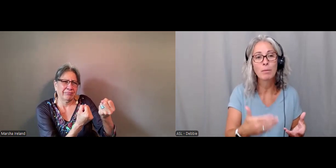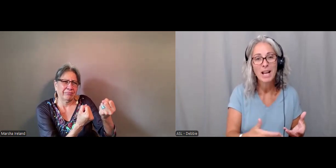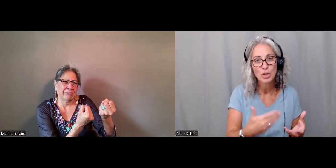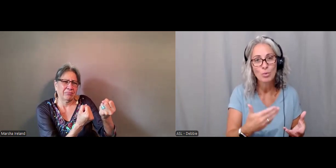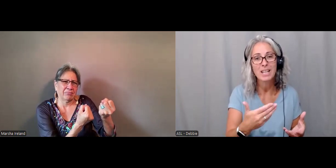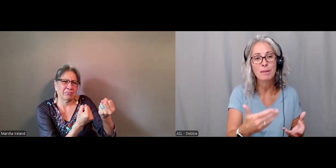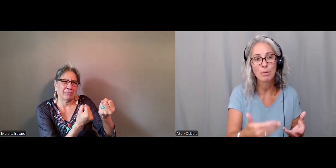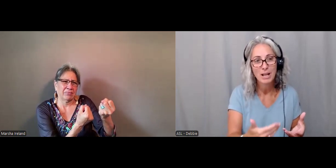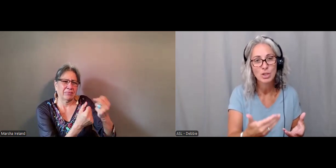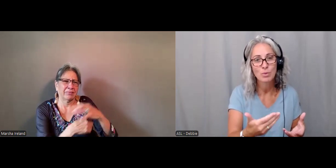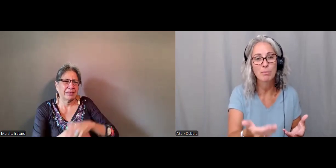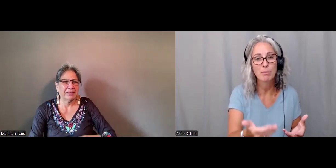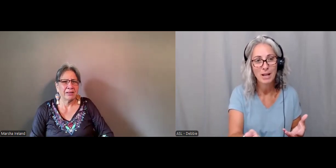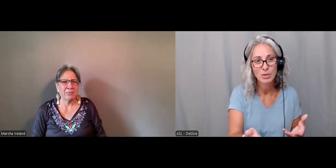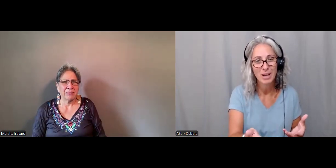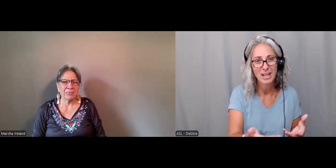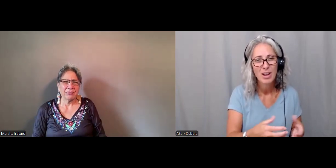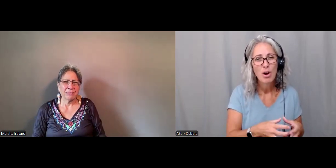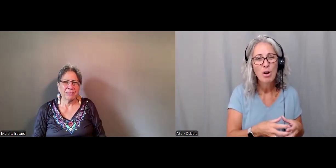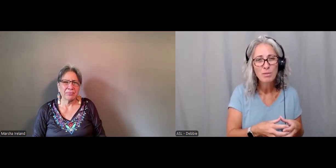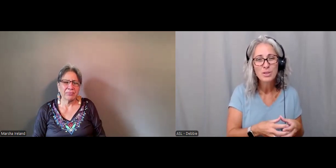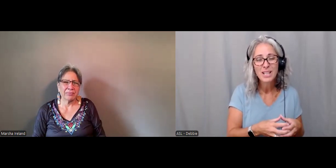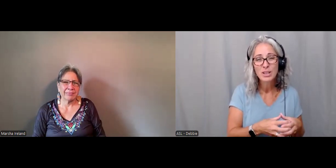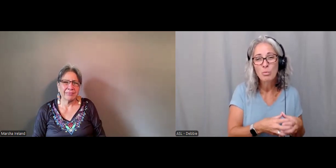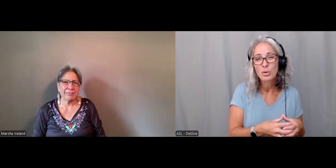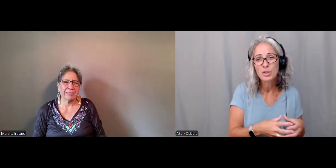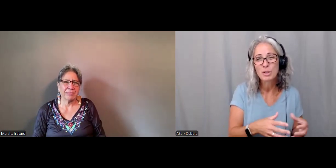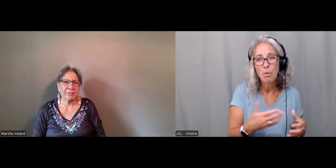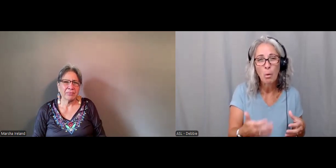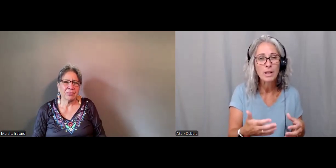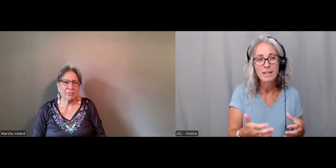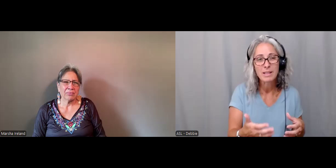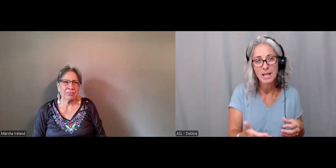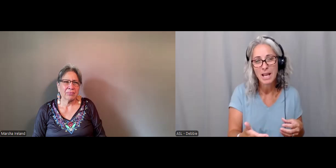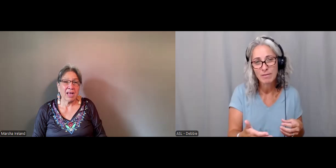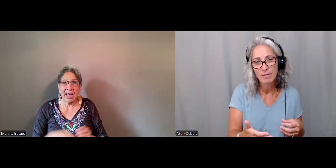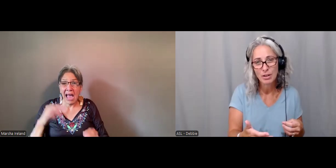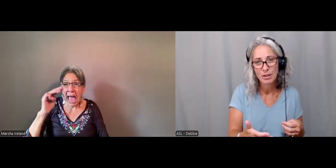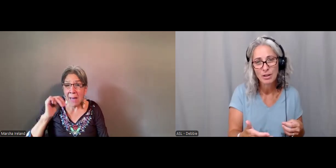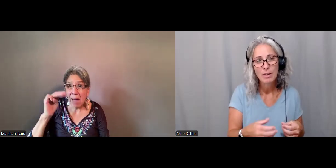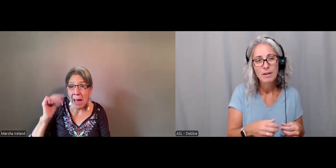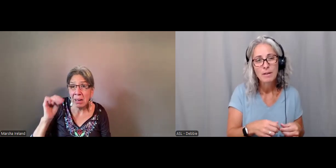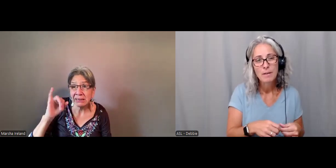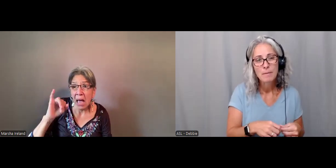and perpetuate and perpetuate and perpetuate, almost like the world supported this